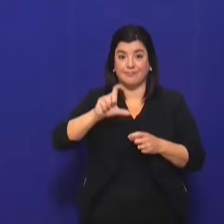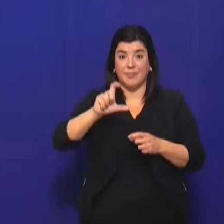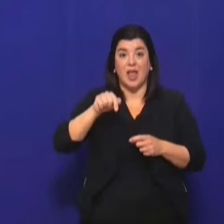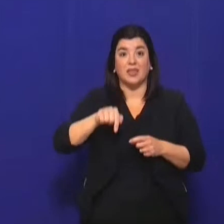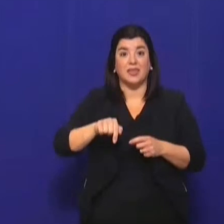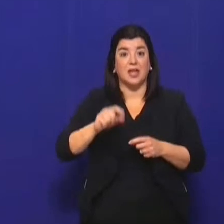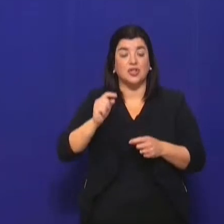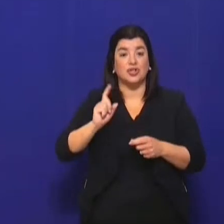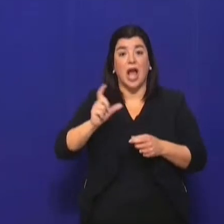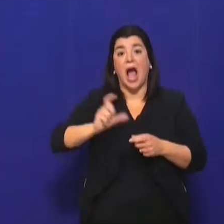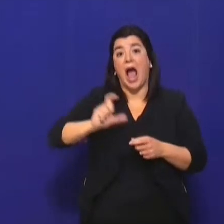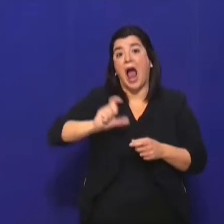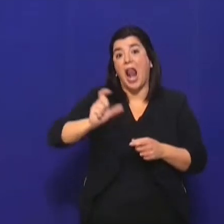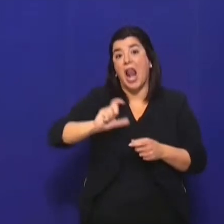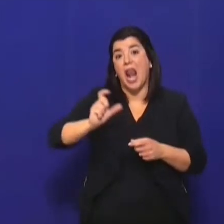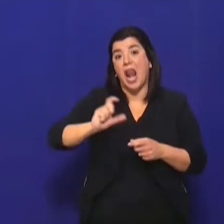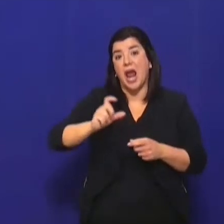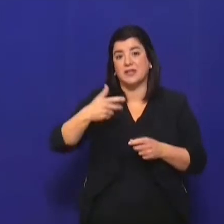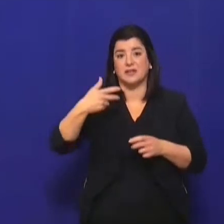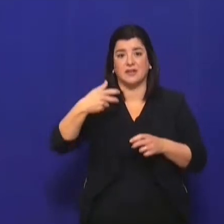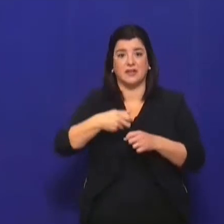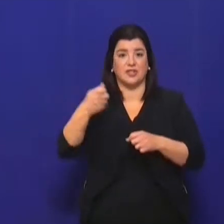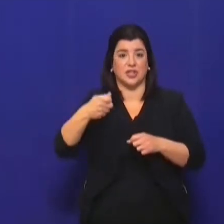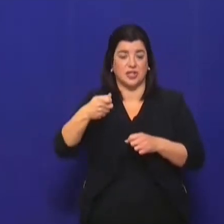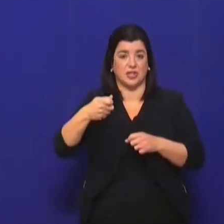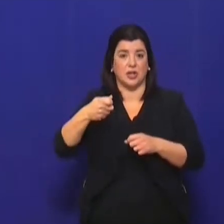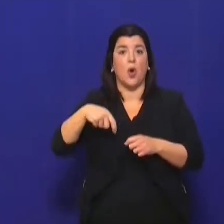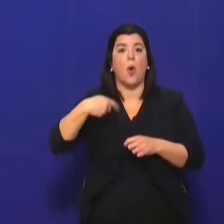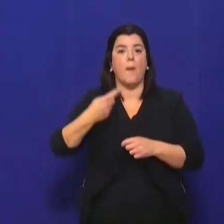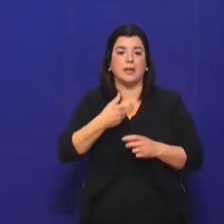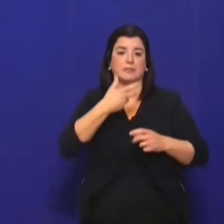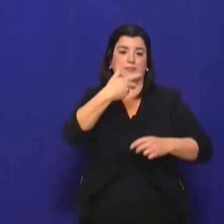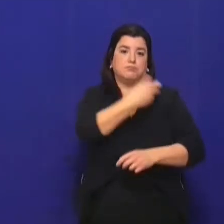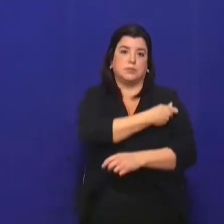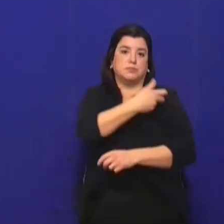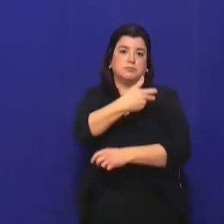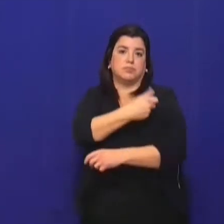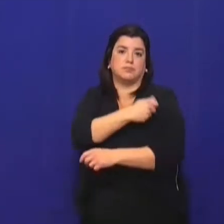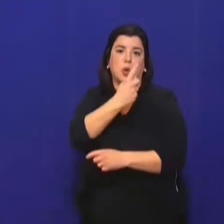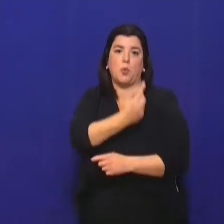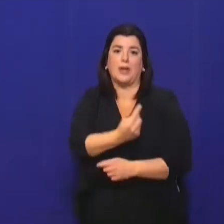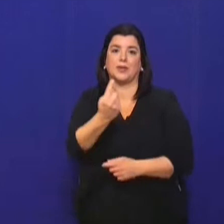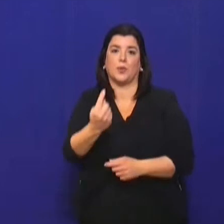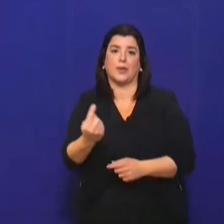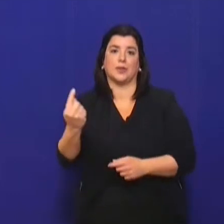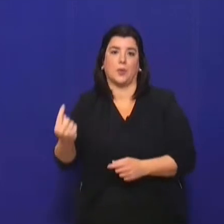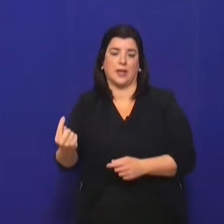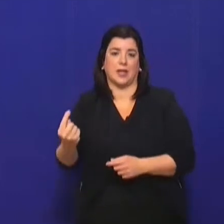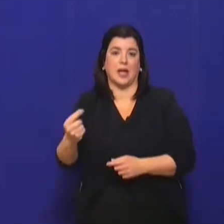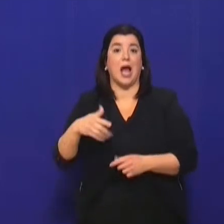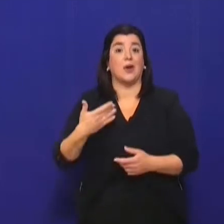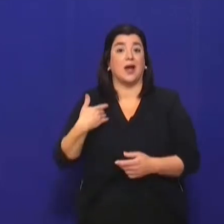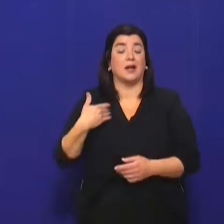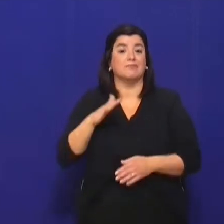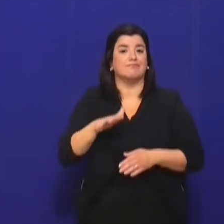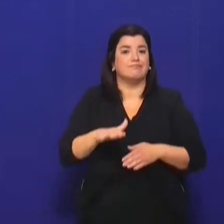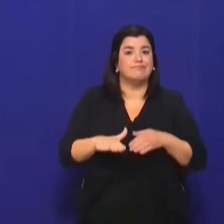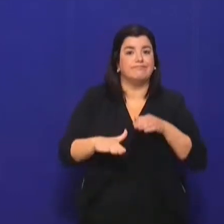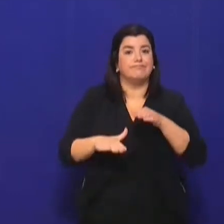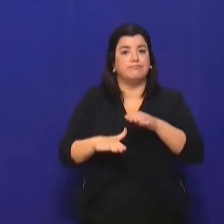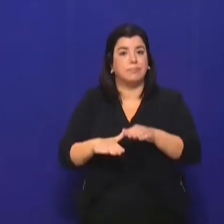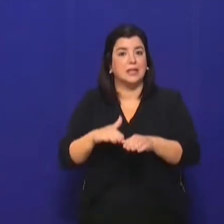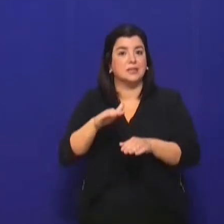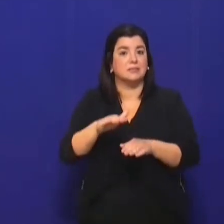inti tkun qed titħallat it-tilqima u mbagħad tingħata waħda waħda lill-pazjenti. U allura aħna mxejna bil-mod il-mod,